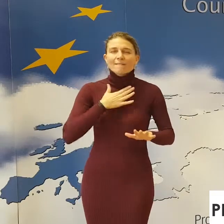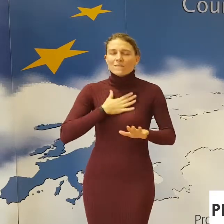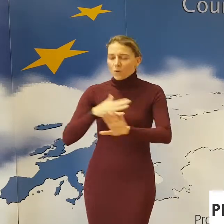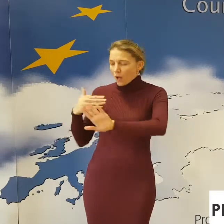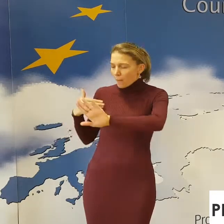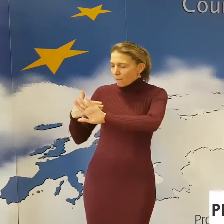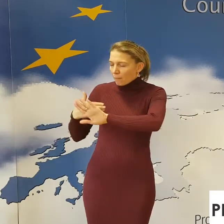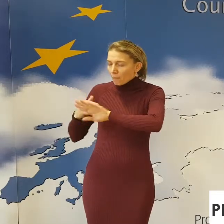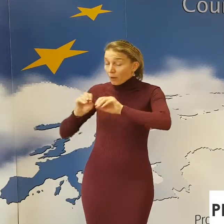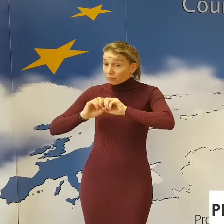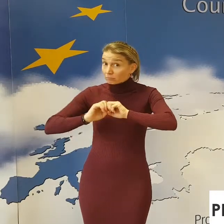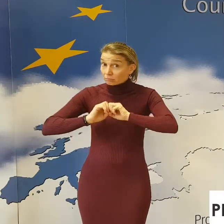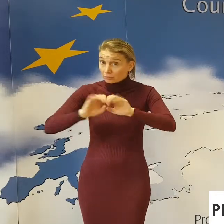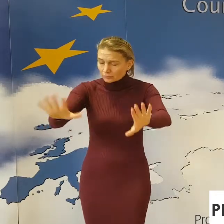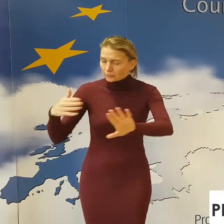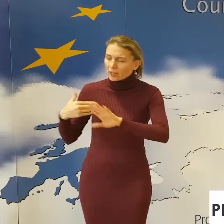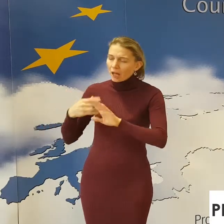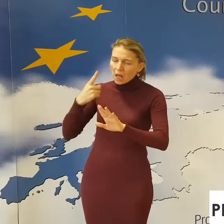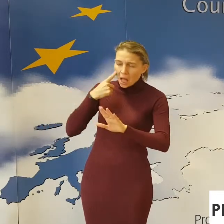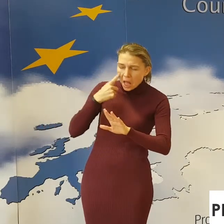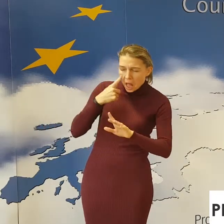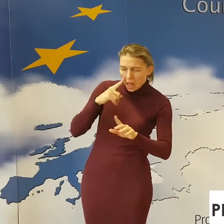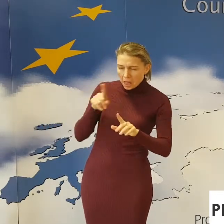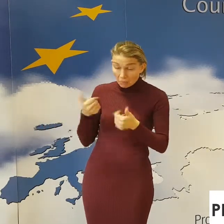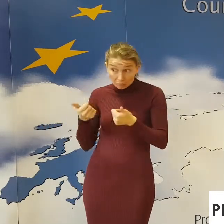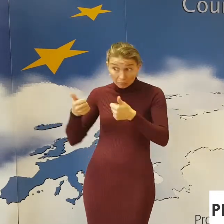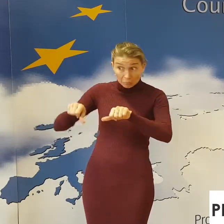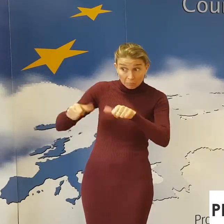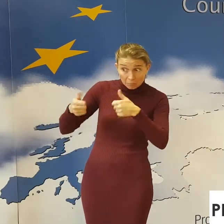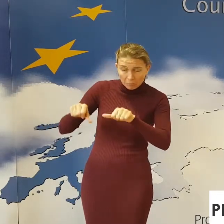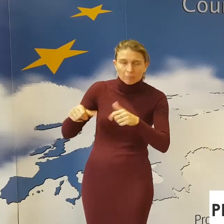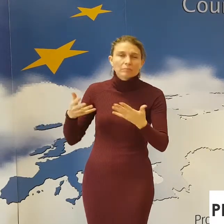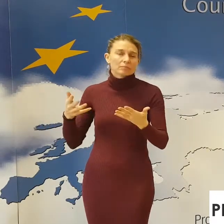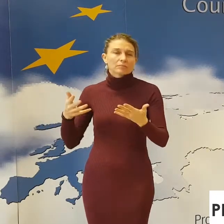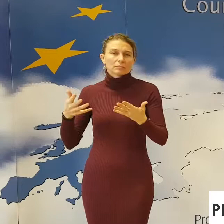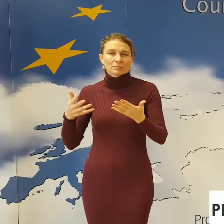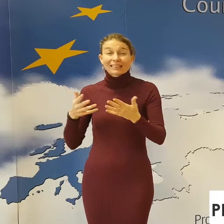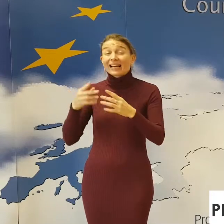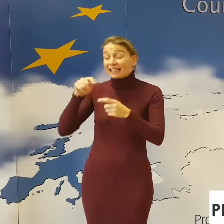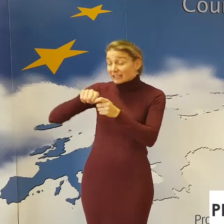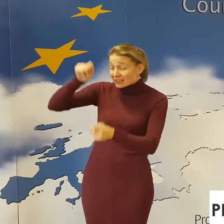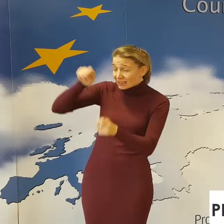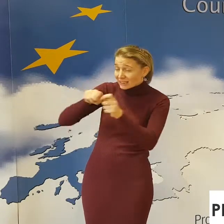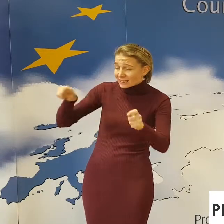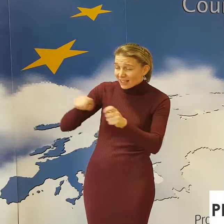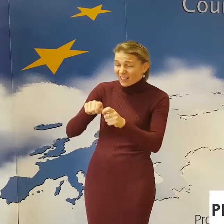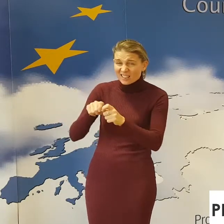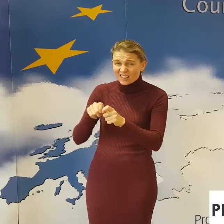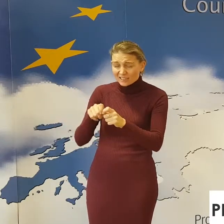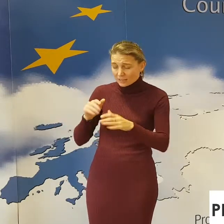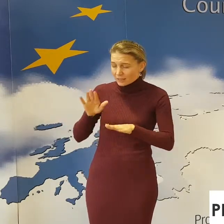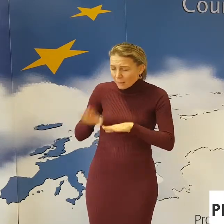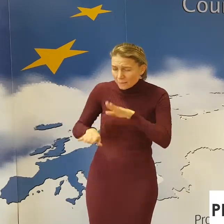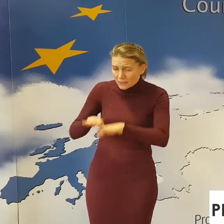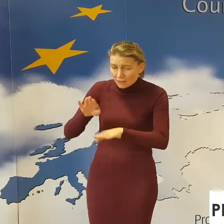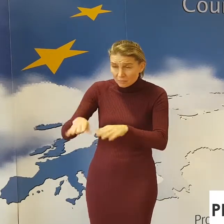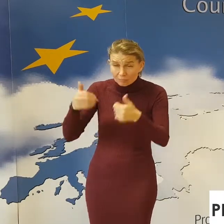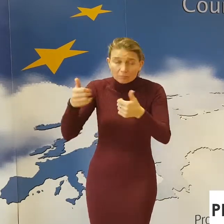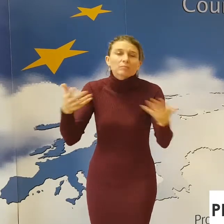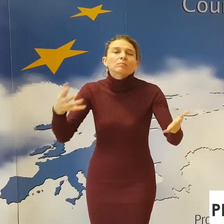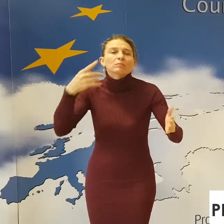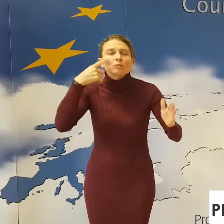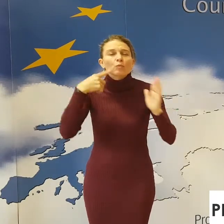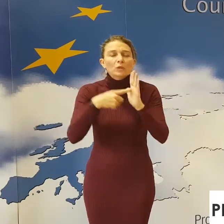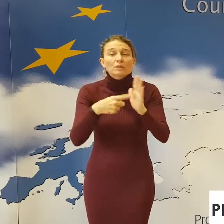first in order to find out if different aspects of the test actually works. That means, for example, in a receptive